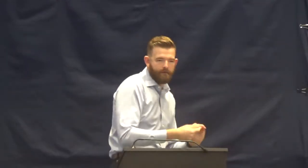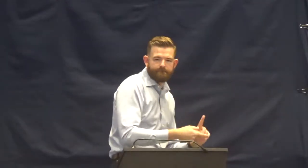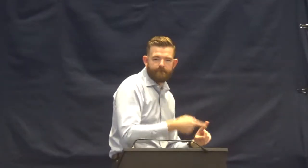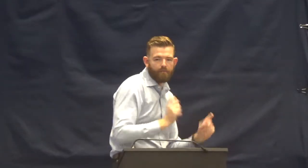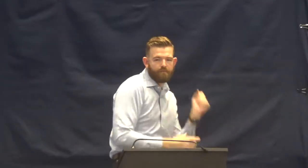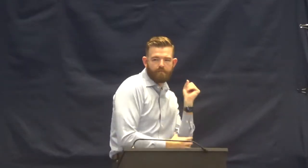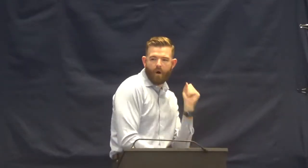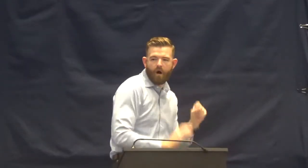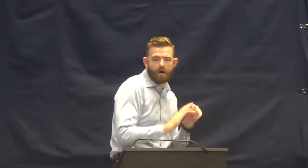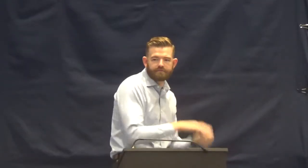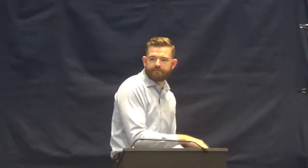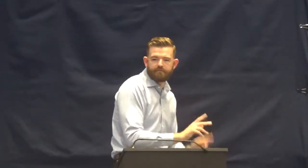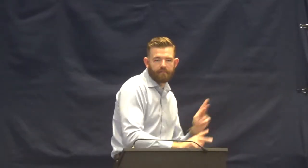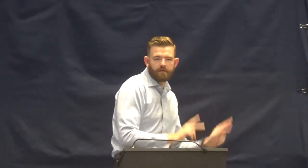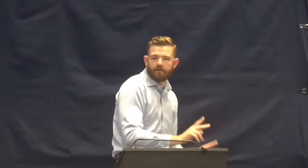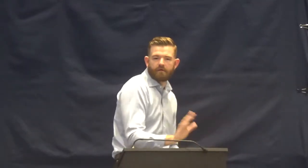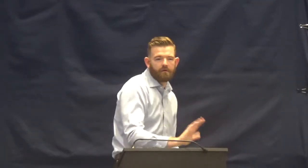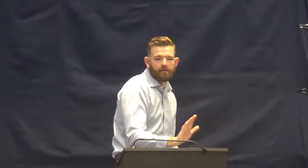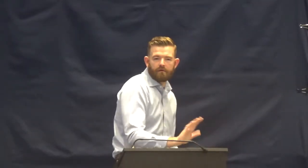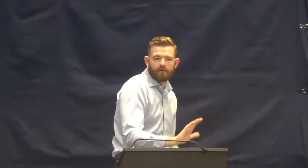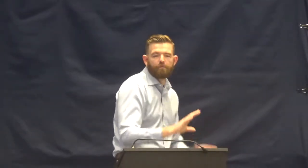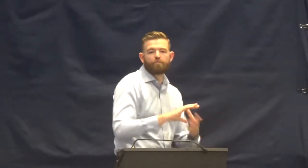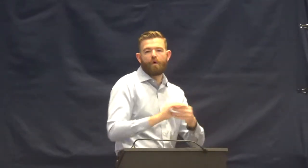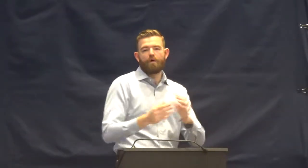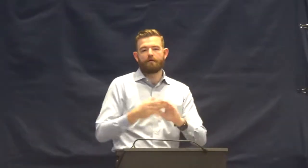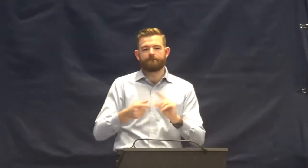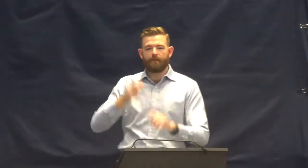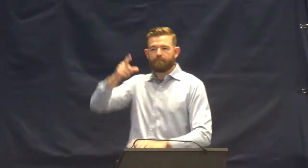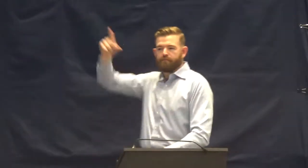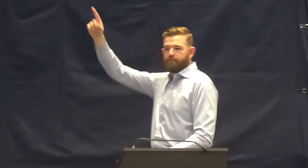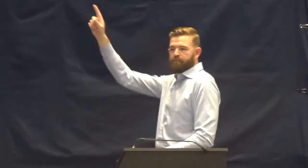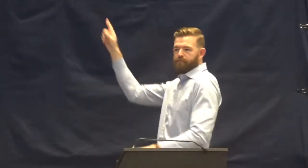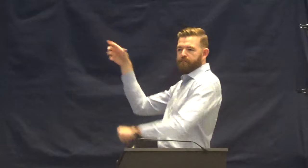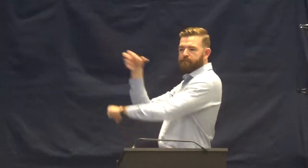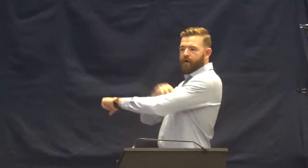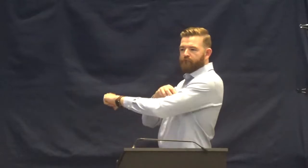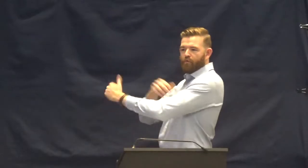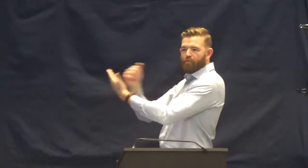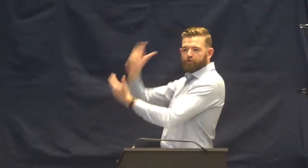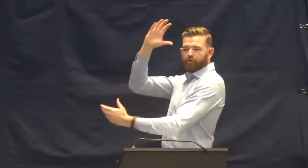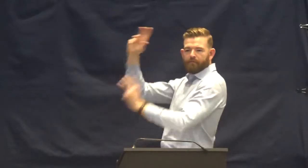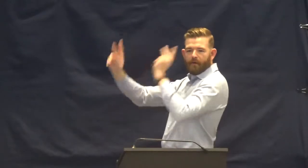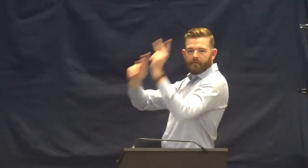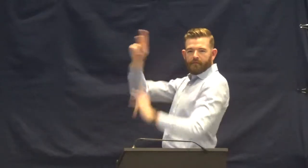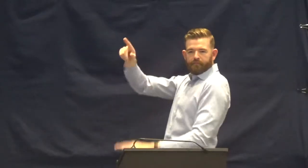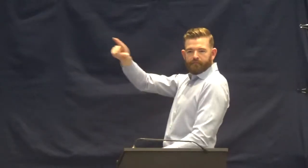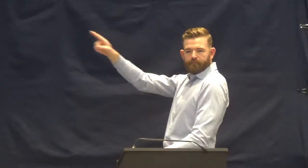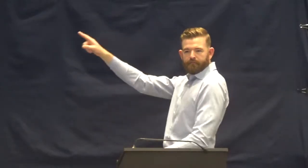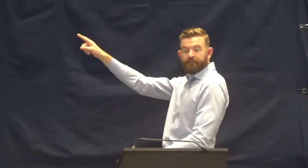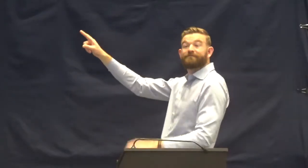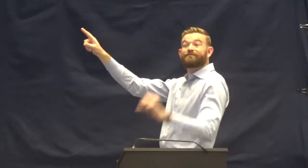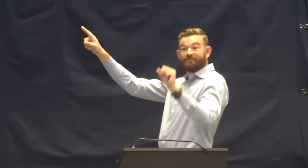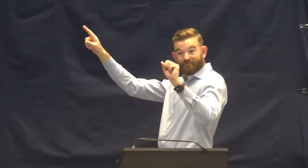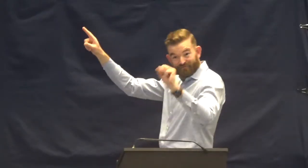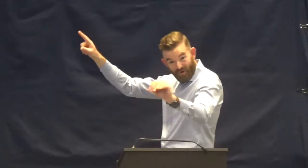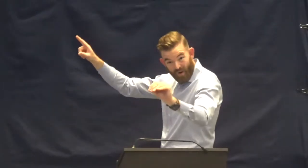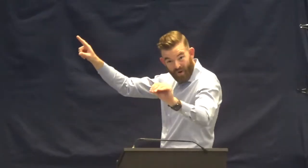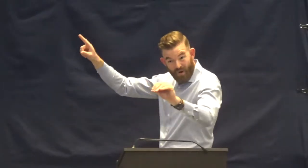hear over and over again is not from those of the poor, from those who